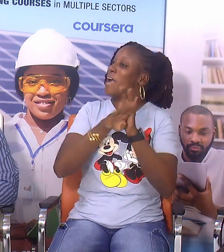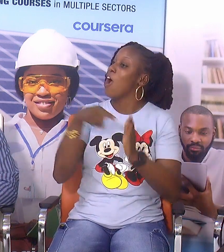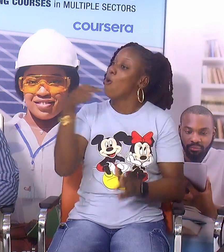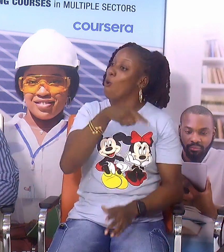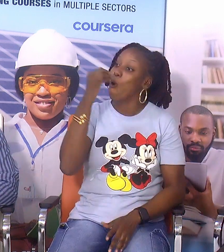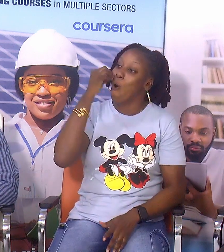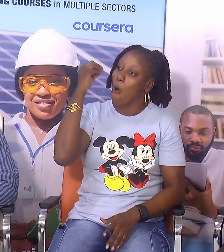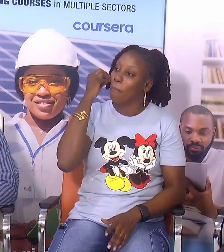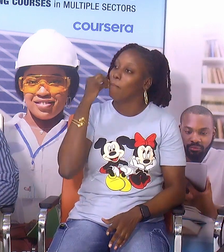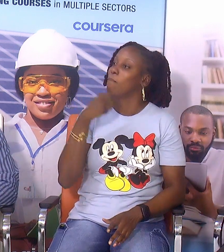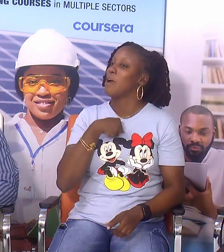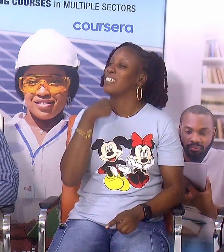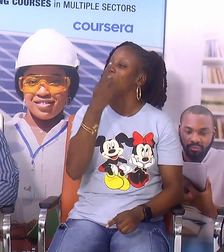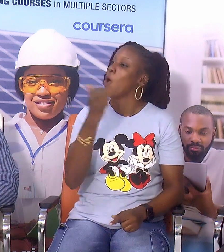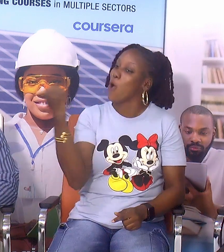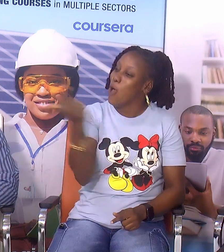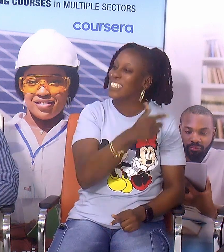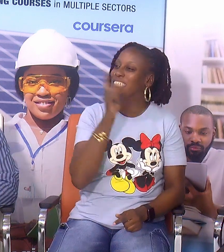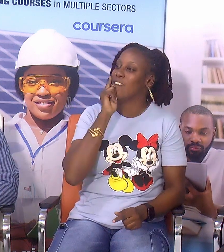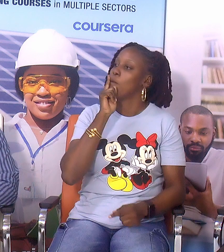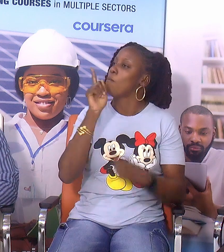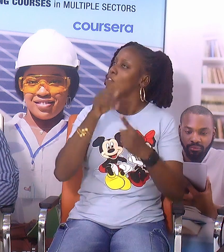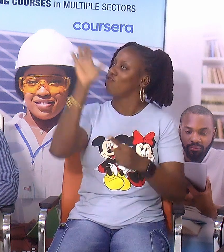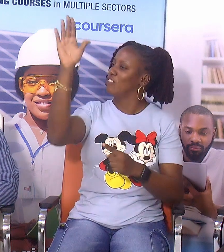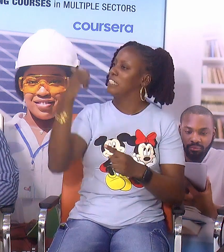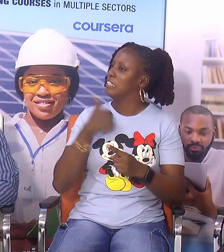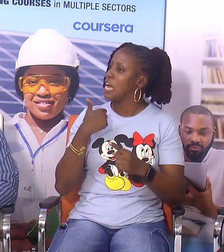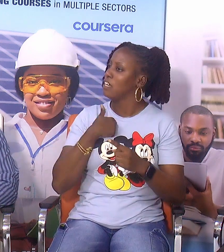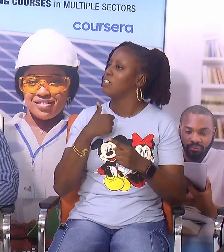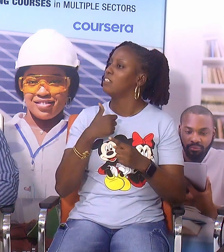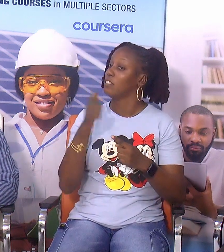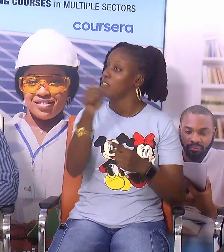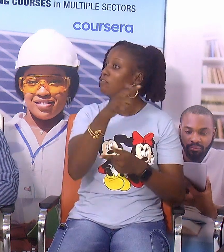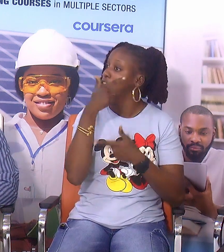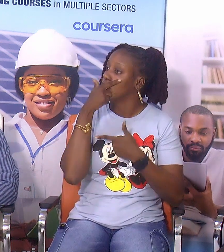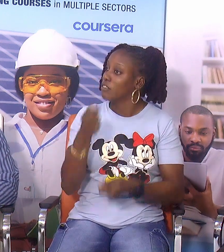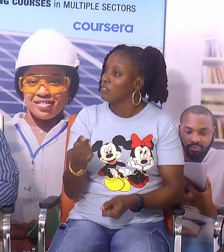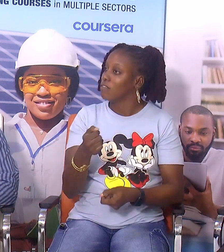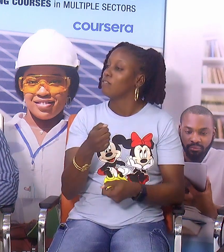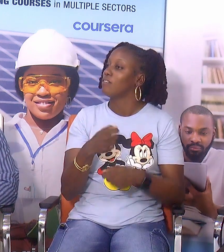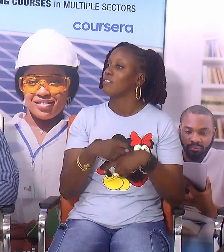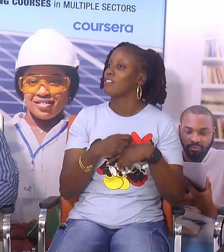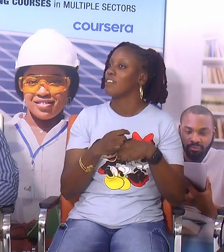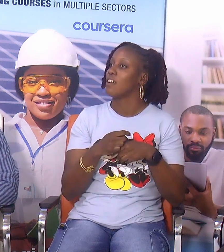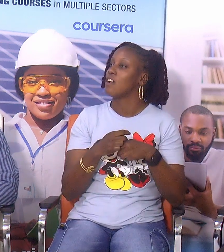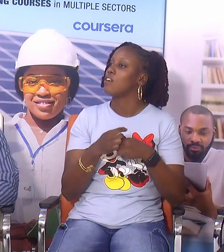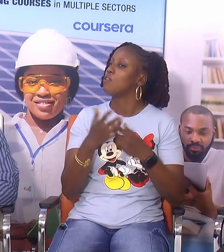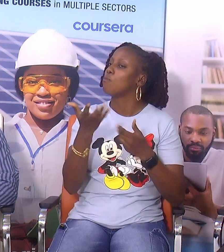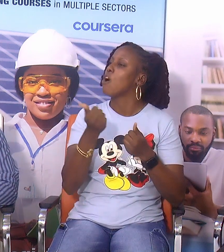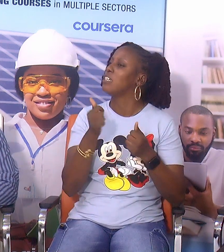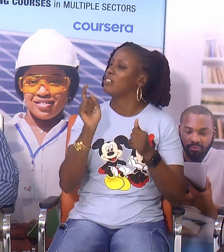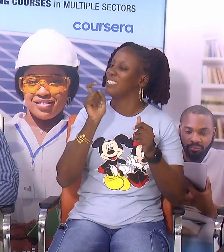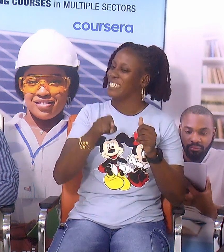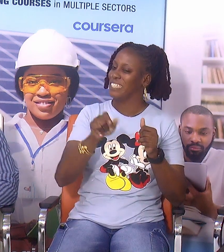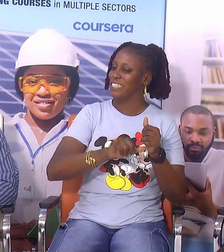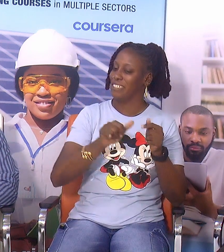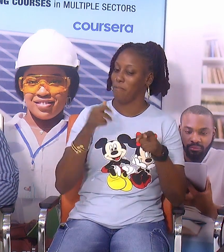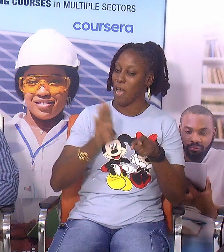Canada. And I really wish I could bring some of that stuff back home here, because it's really